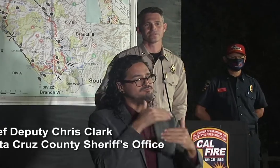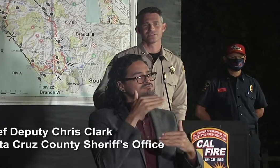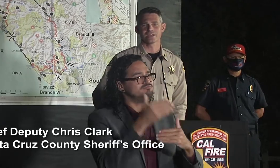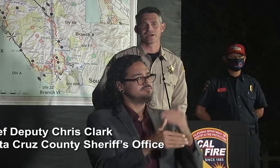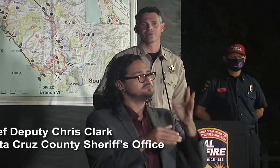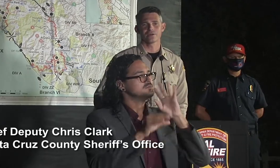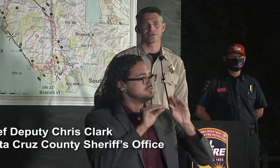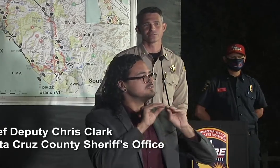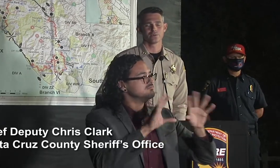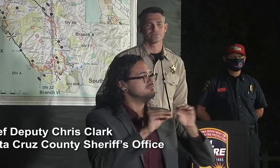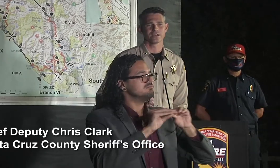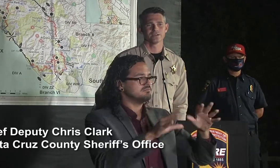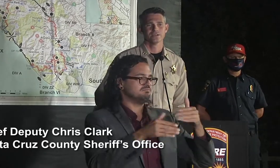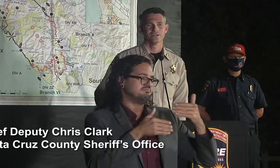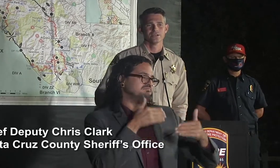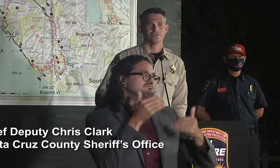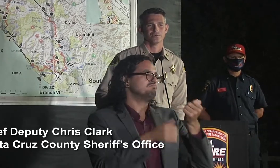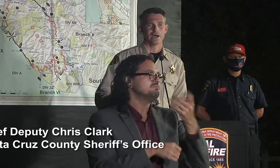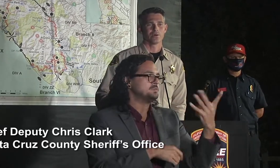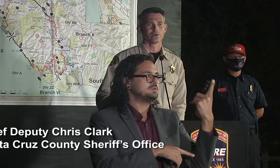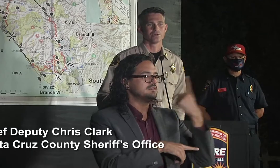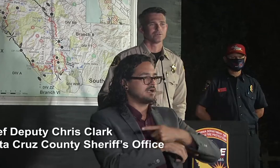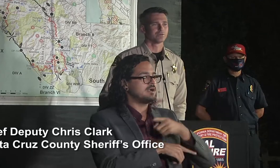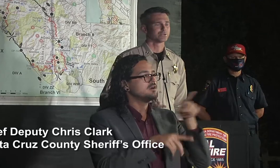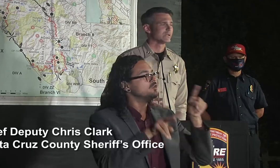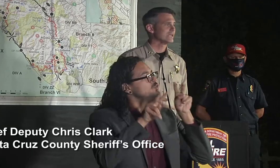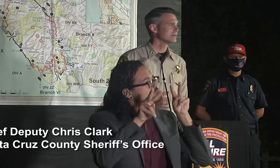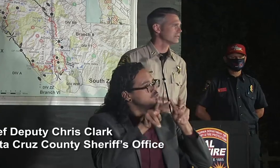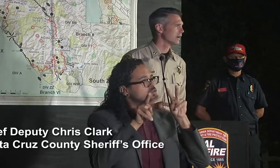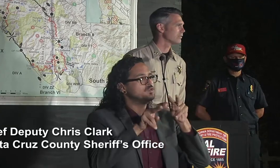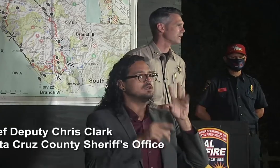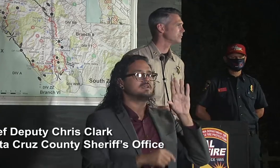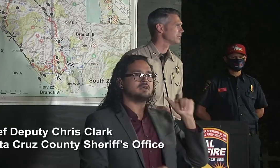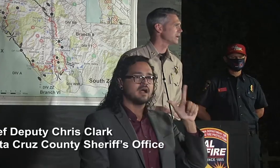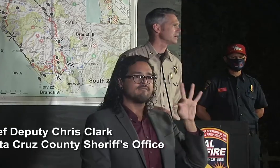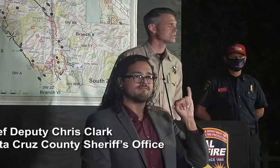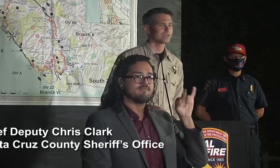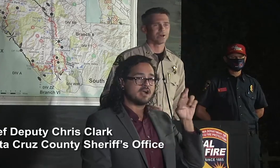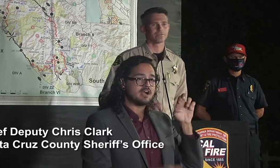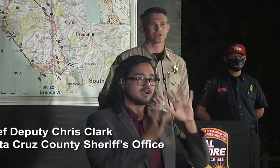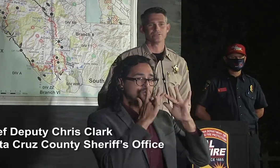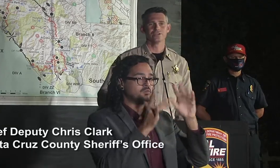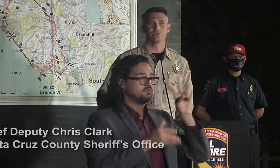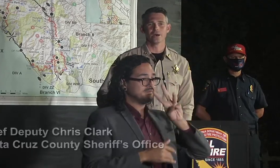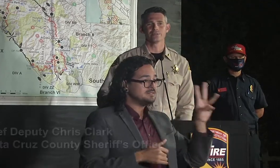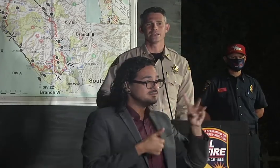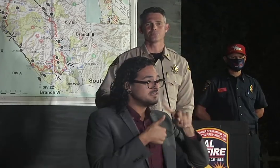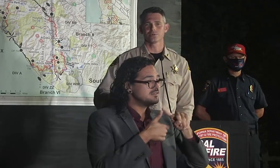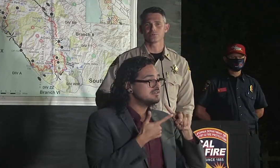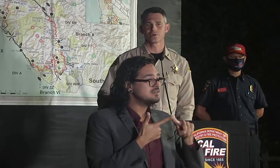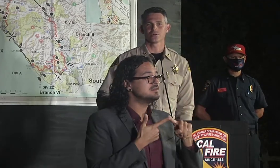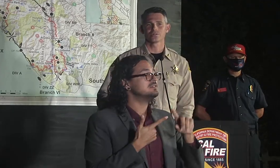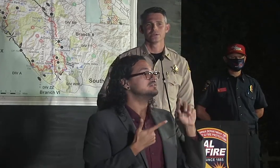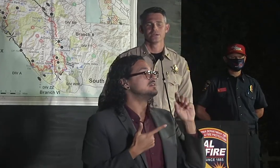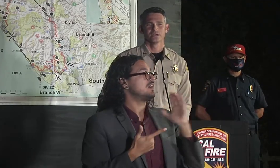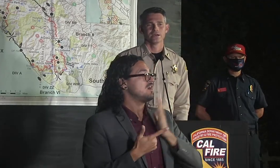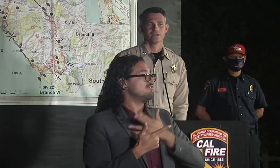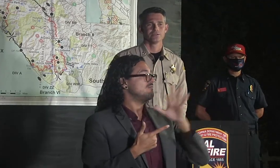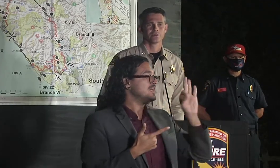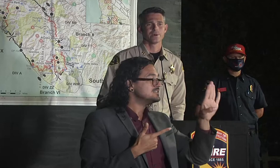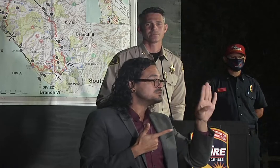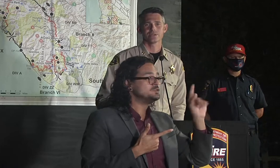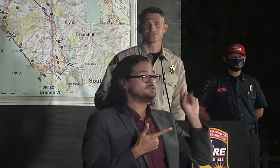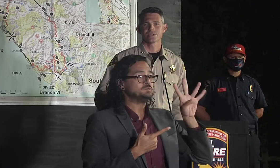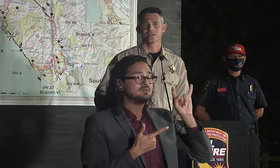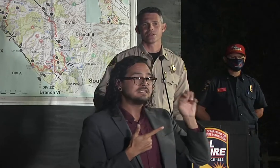attention, obviously, to CAL FIRE's website, to our social media, our Facebook page, for continued updates with regards